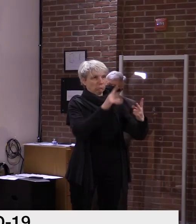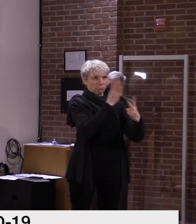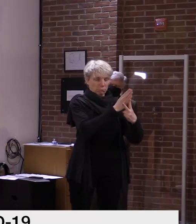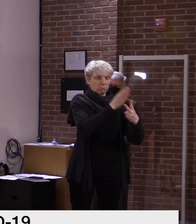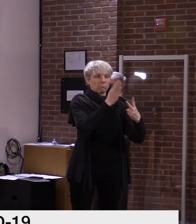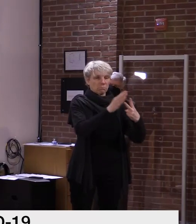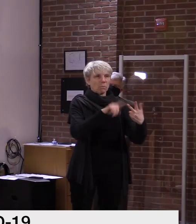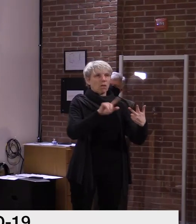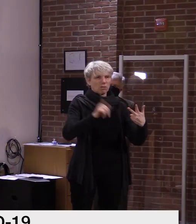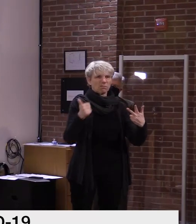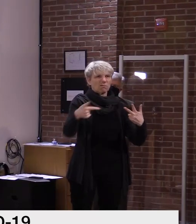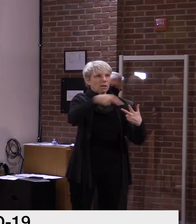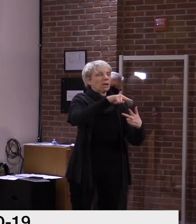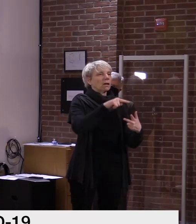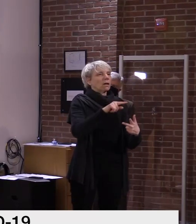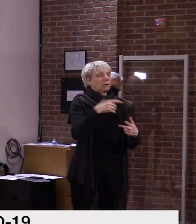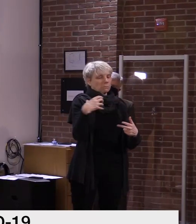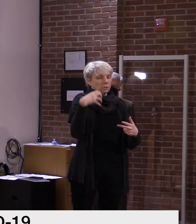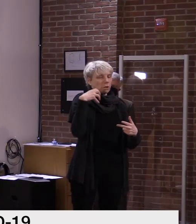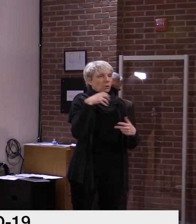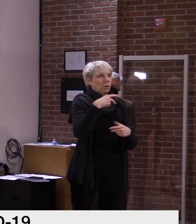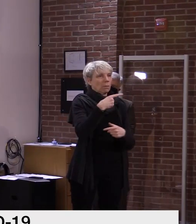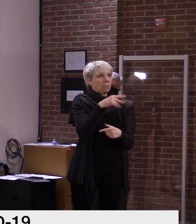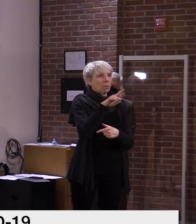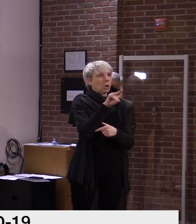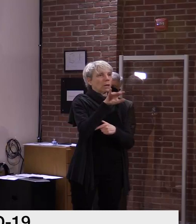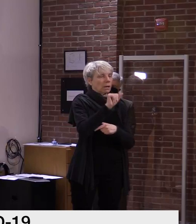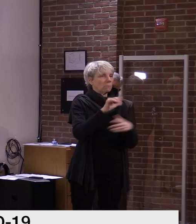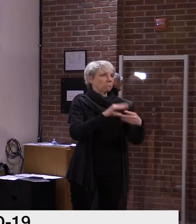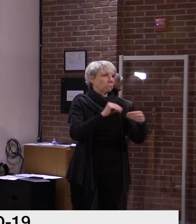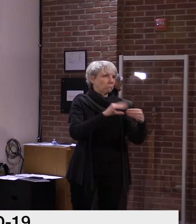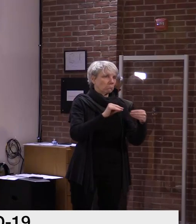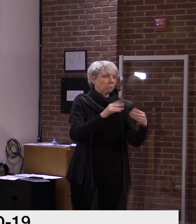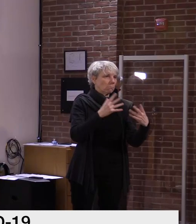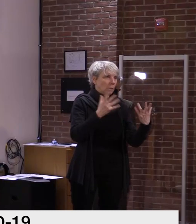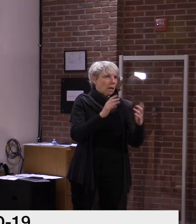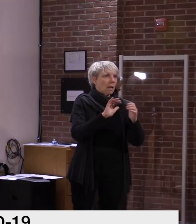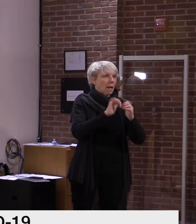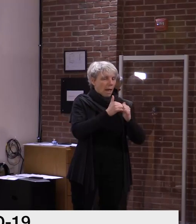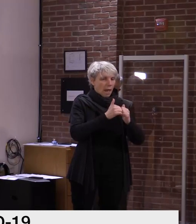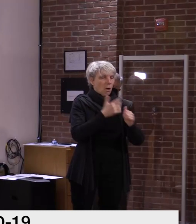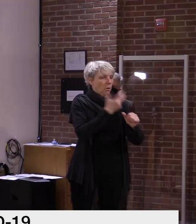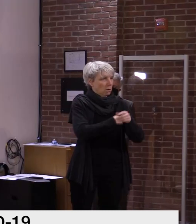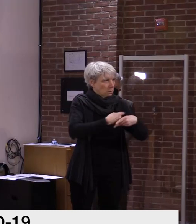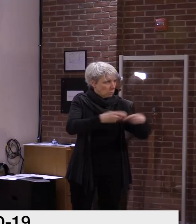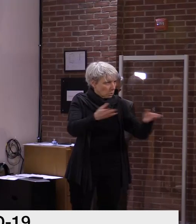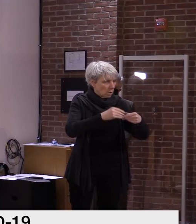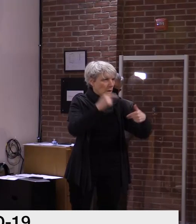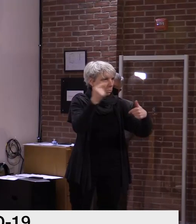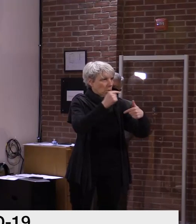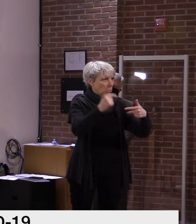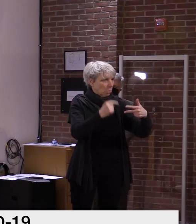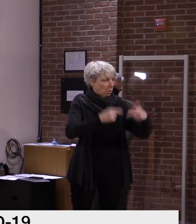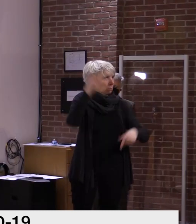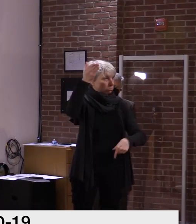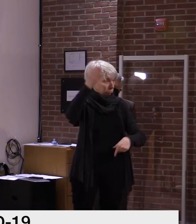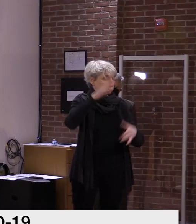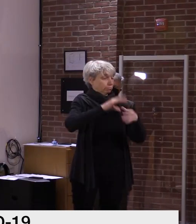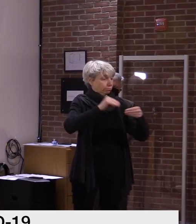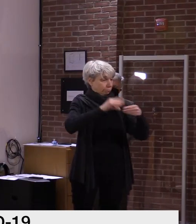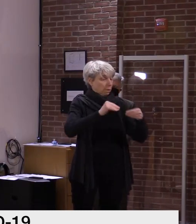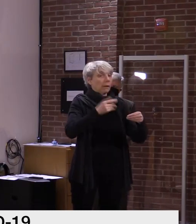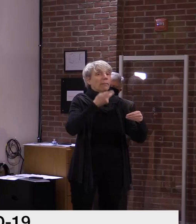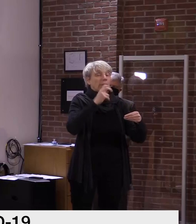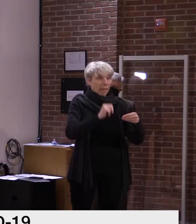and General Perna as well about the distribution of the vaccine itself. And then we get the